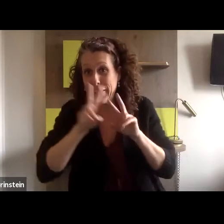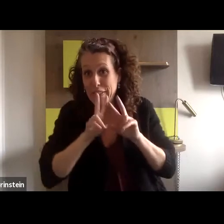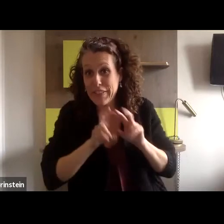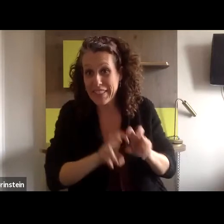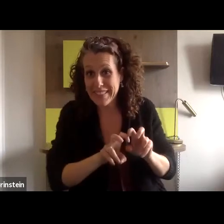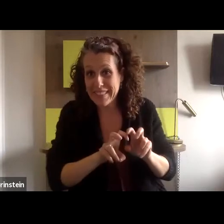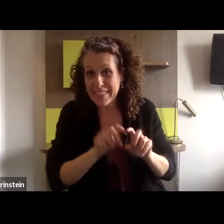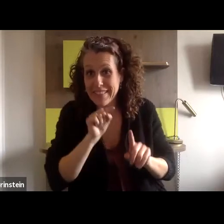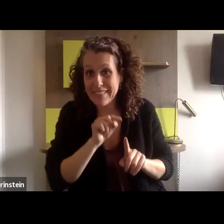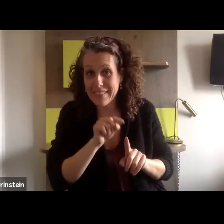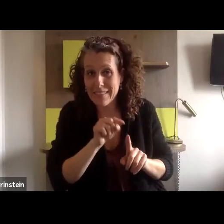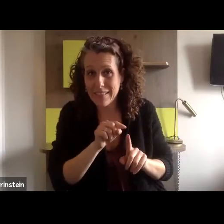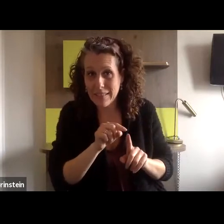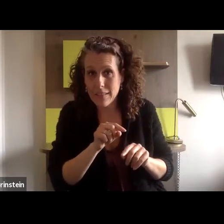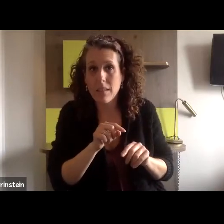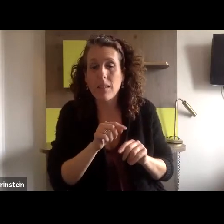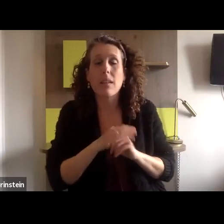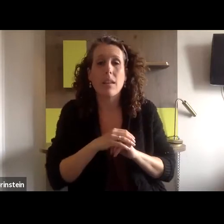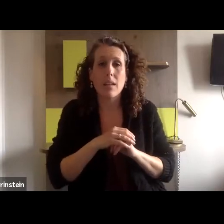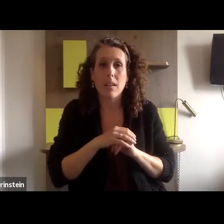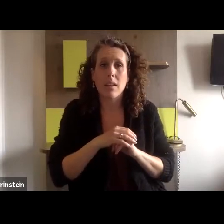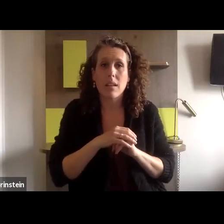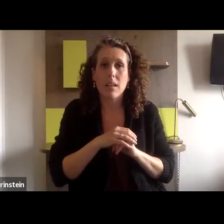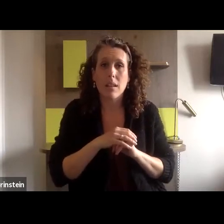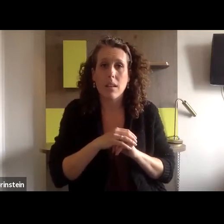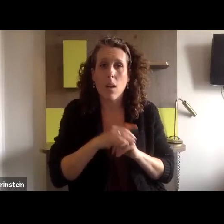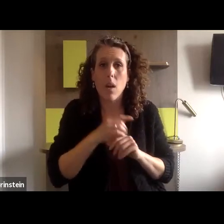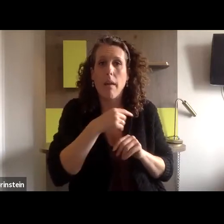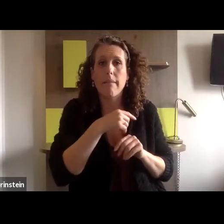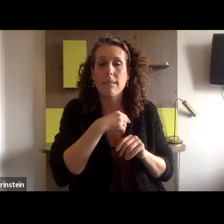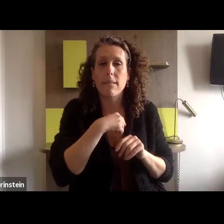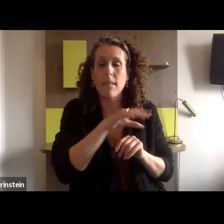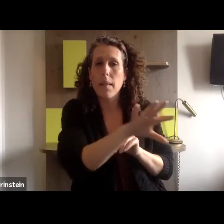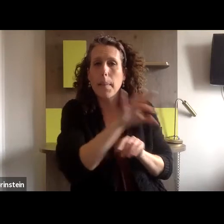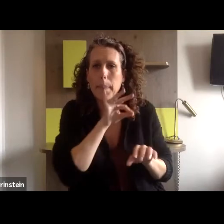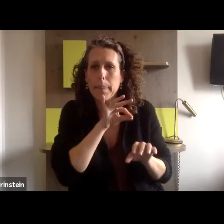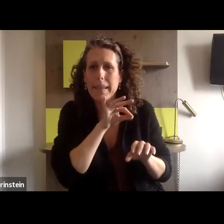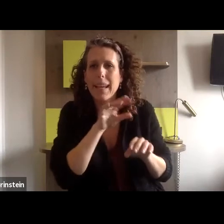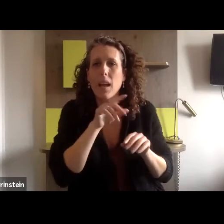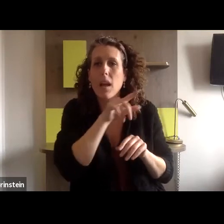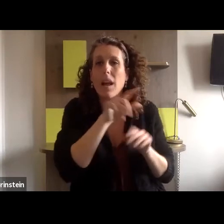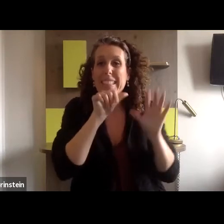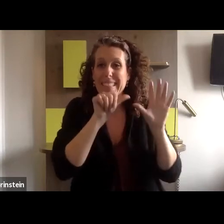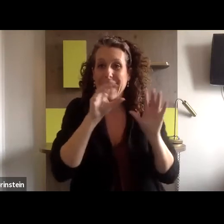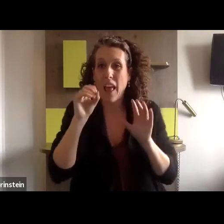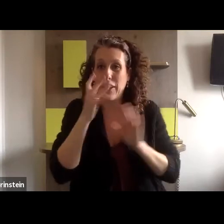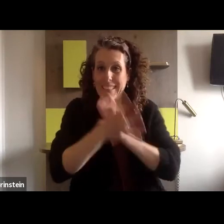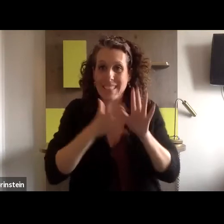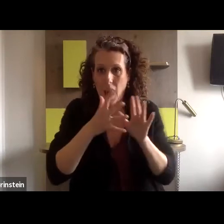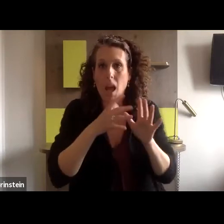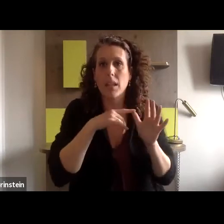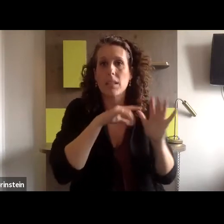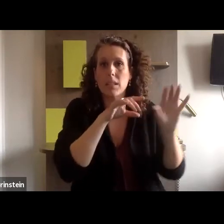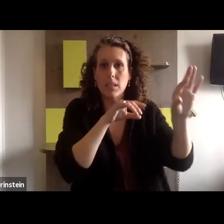selected signs from this 3,800, we selected 600, to align them